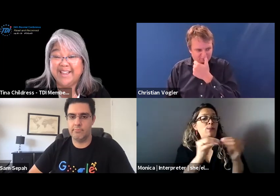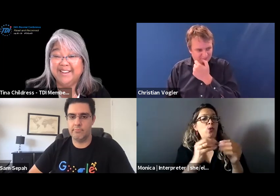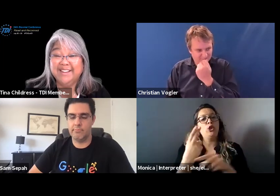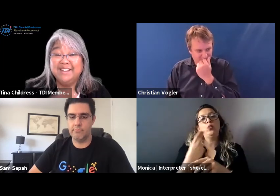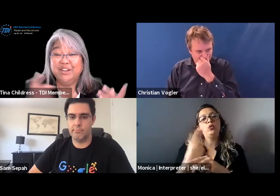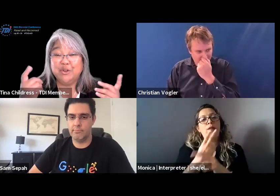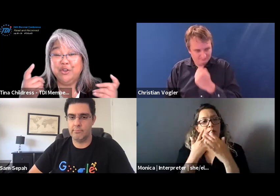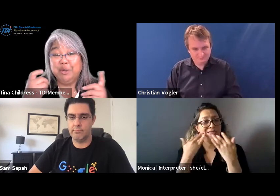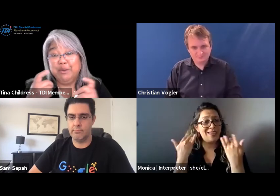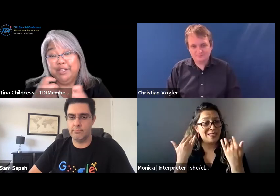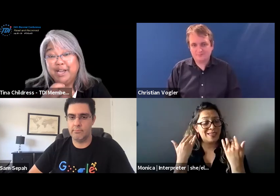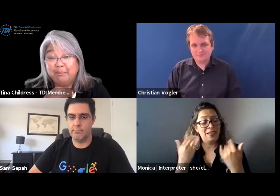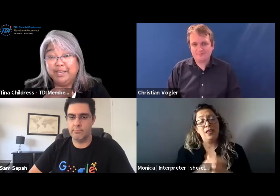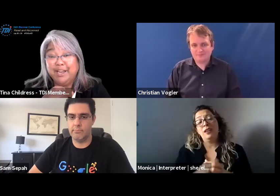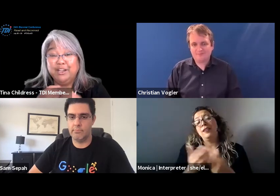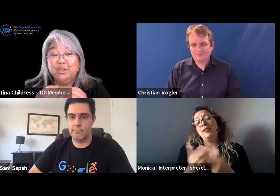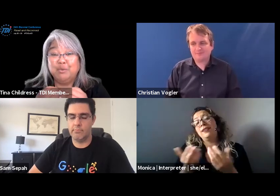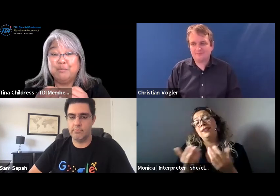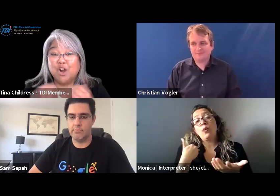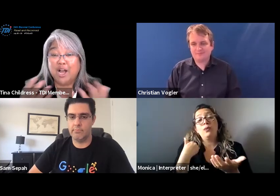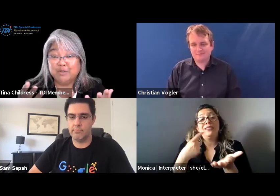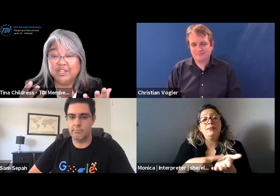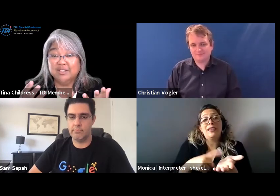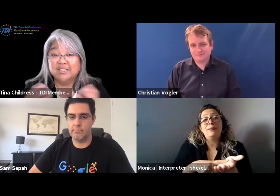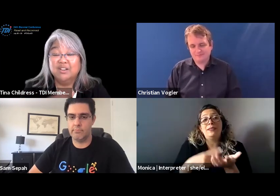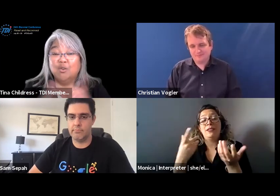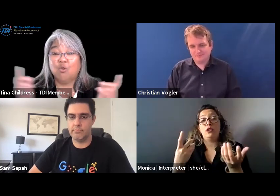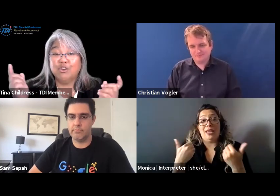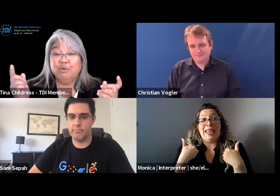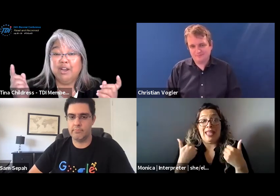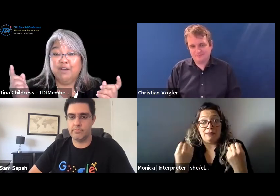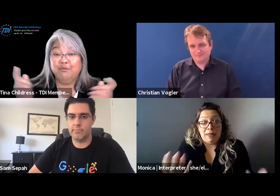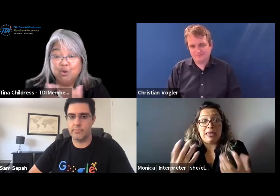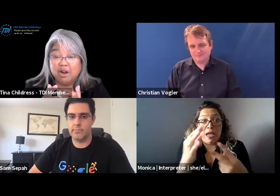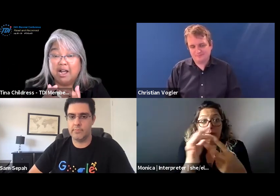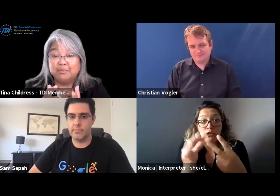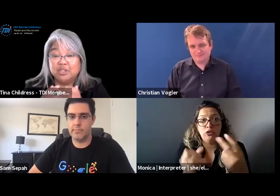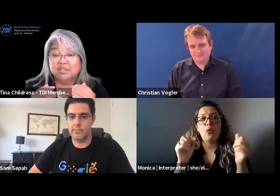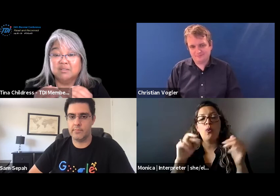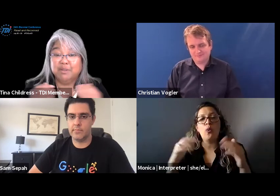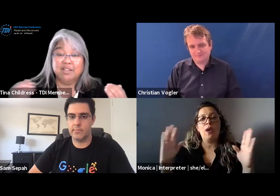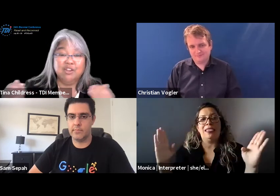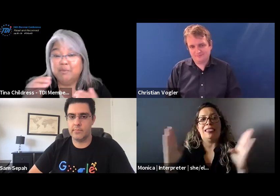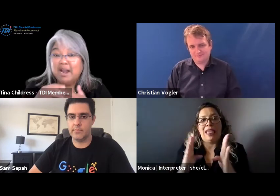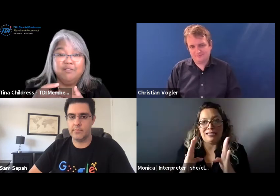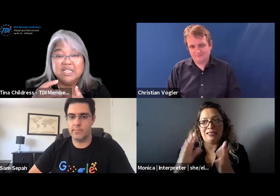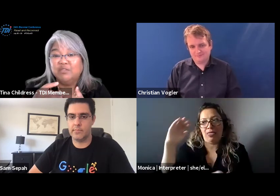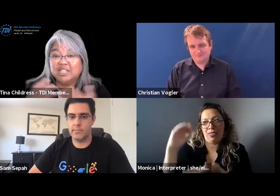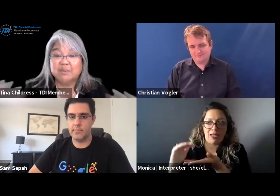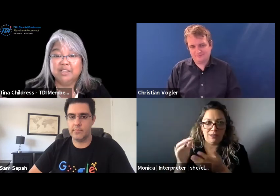again, you know, you can be really complicated with more options, or you can have fewer options, but then you might have less